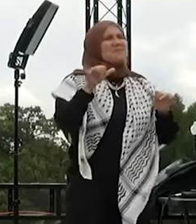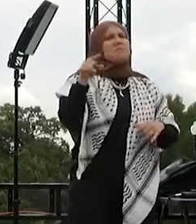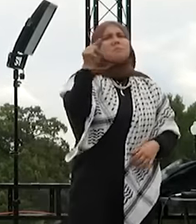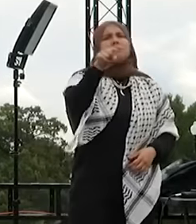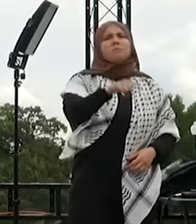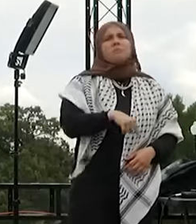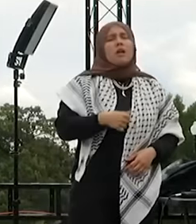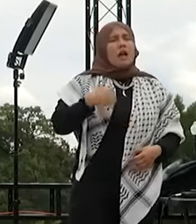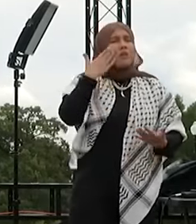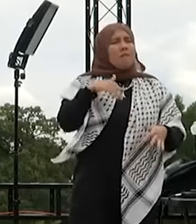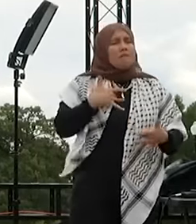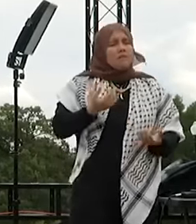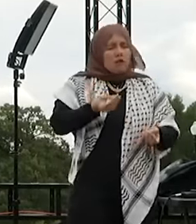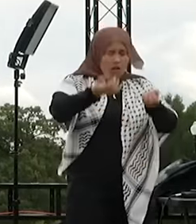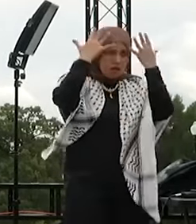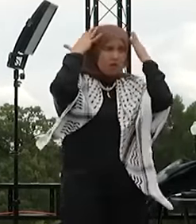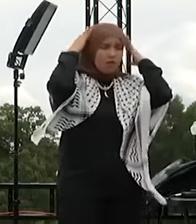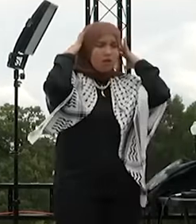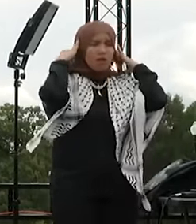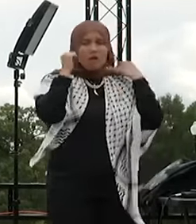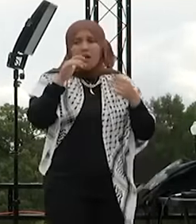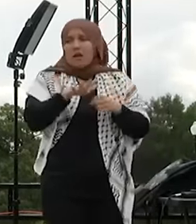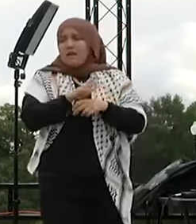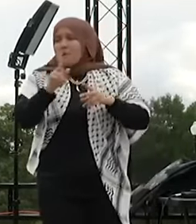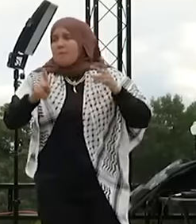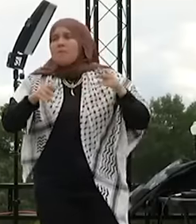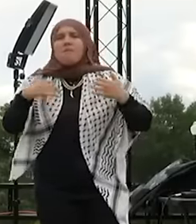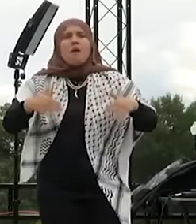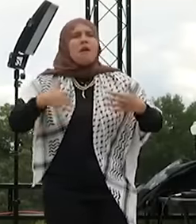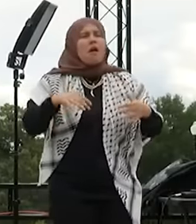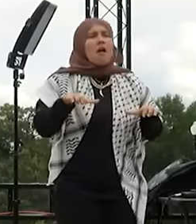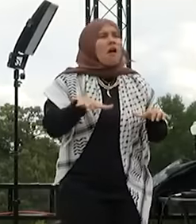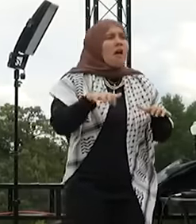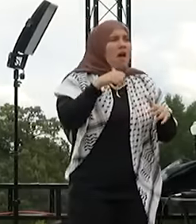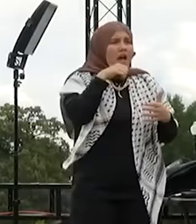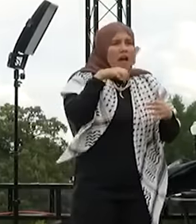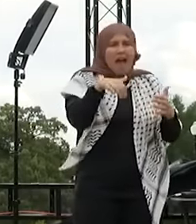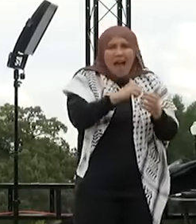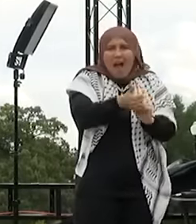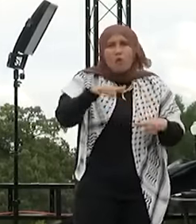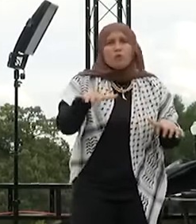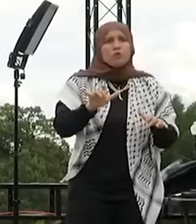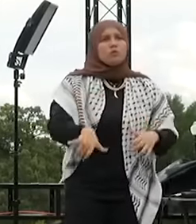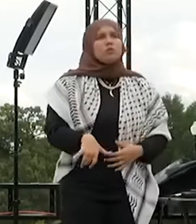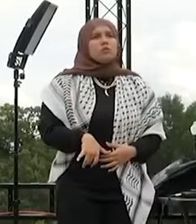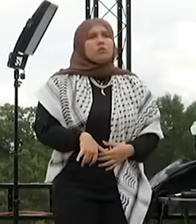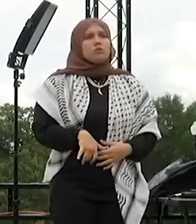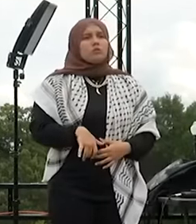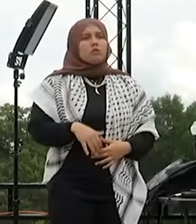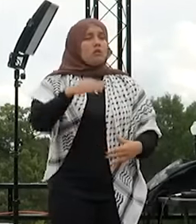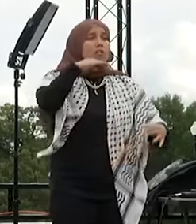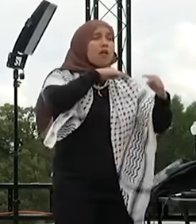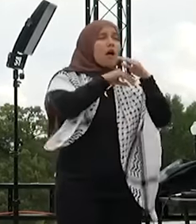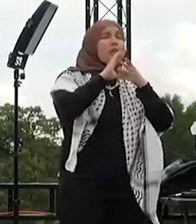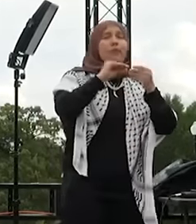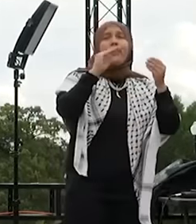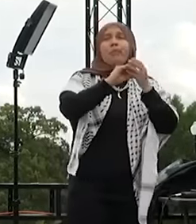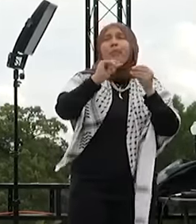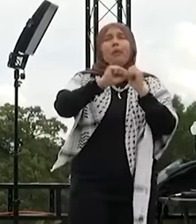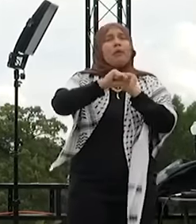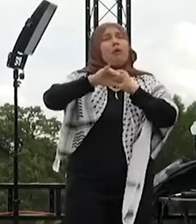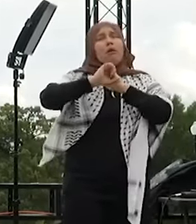have enough people to overcome the lies, the